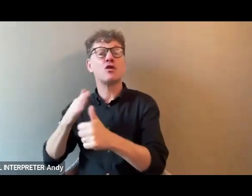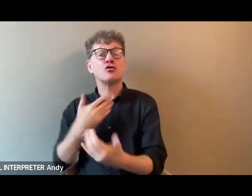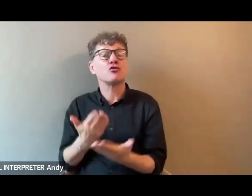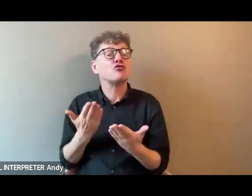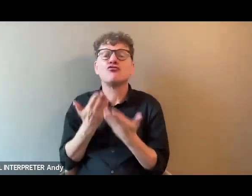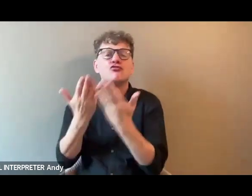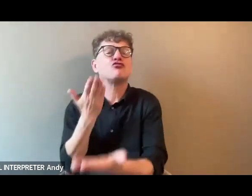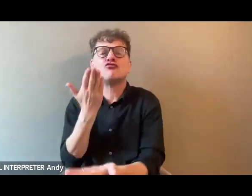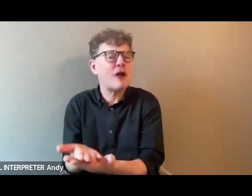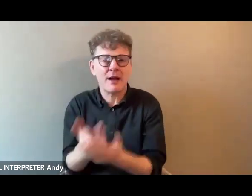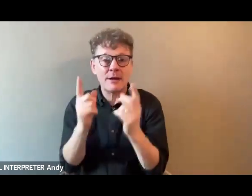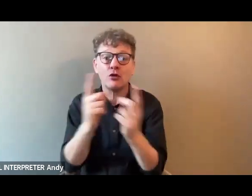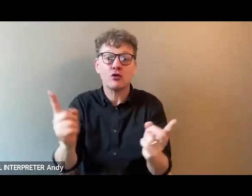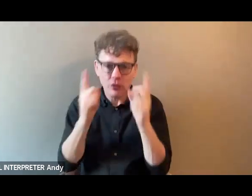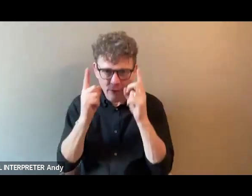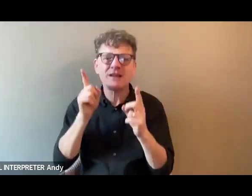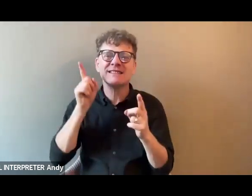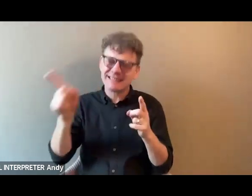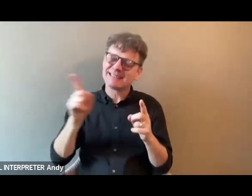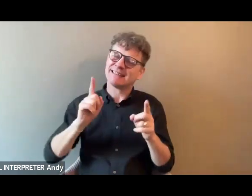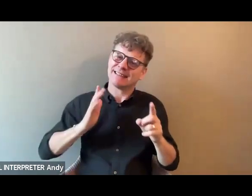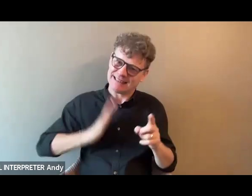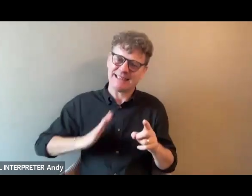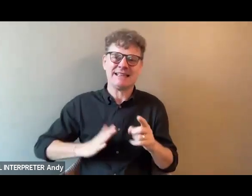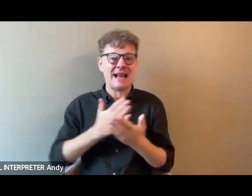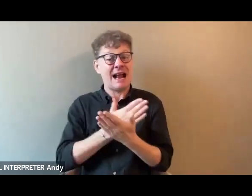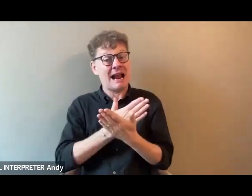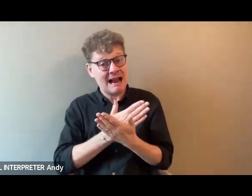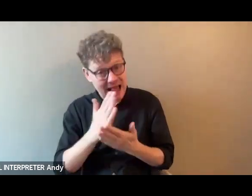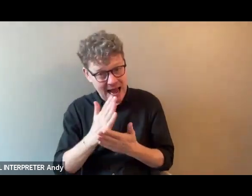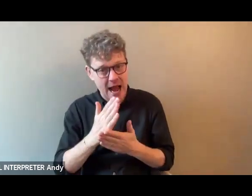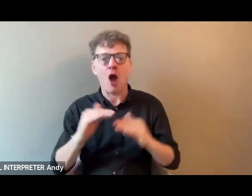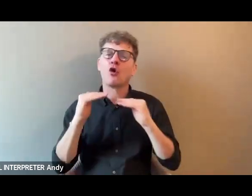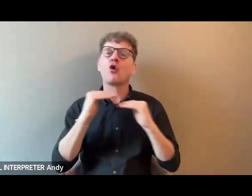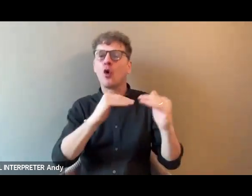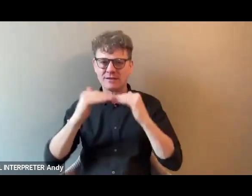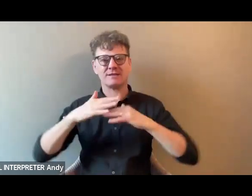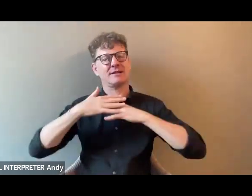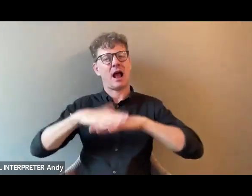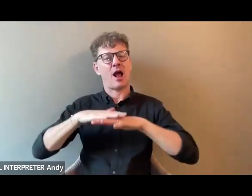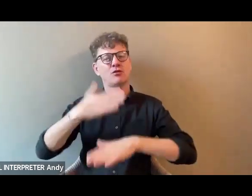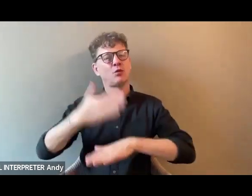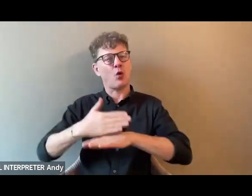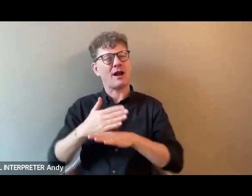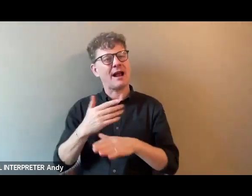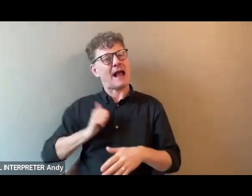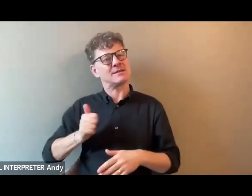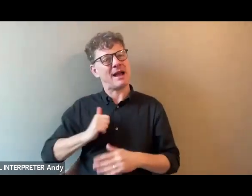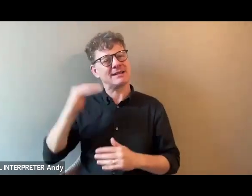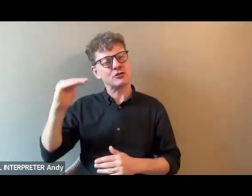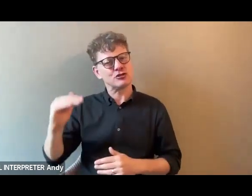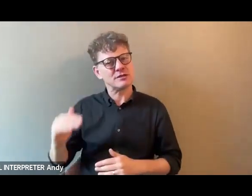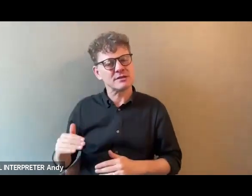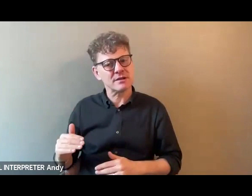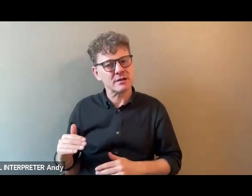that universities need clear and consistent hybrid working expectations, along with